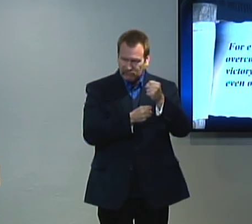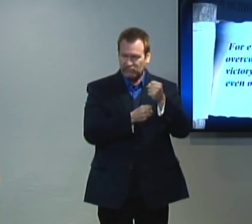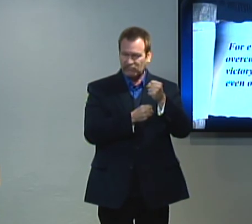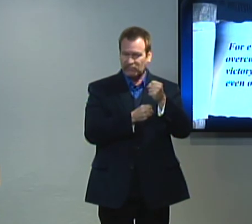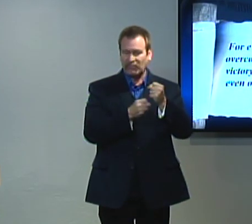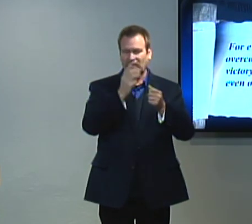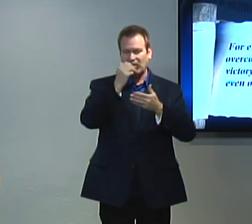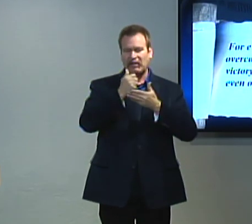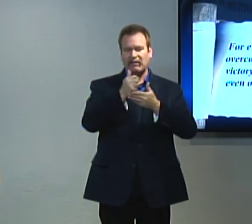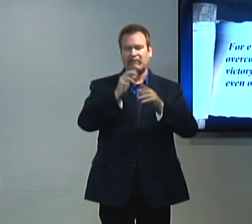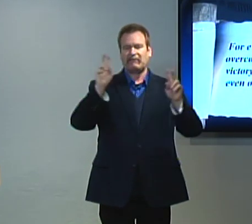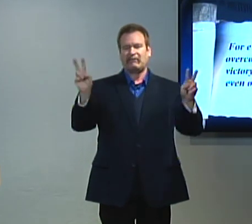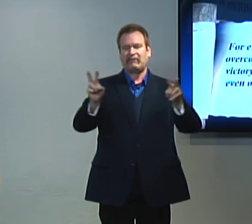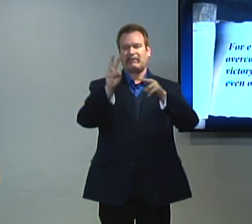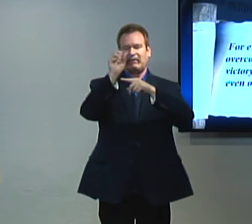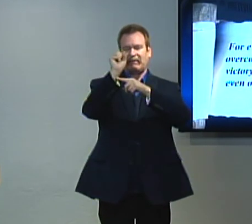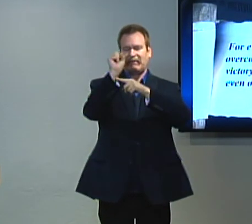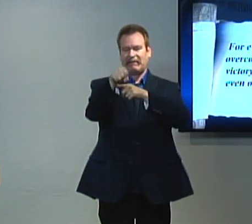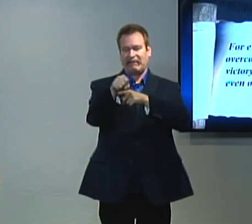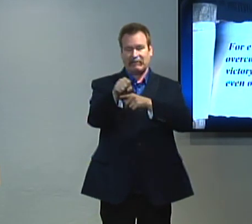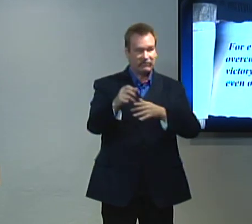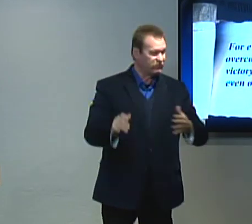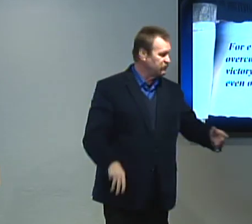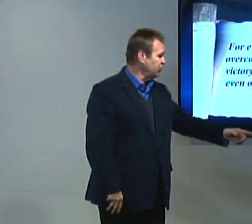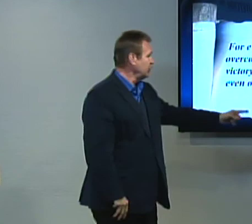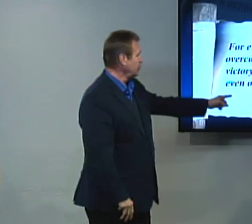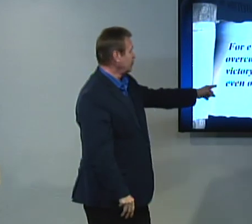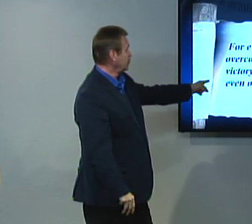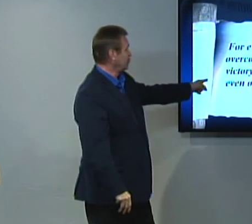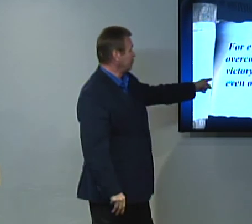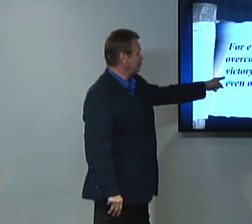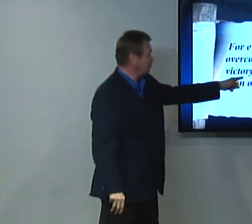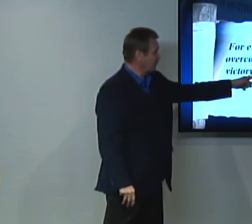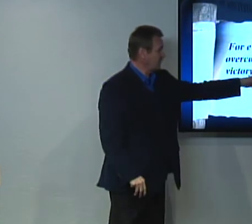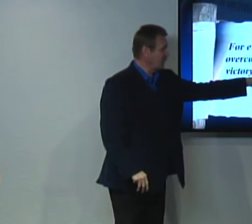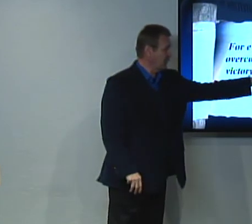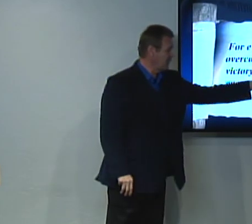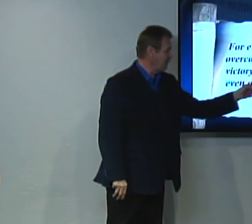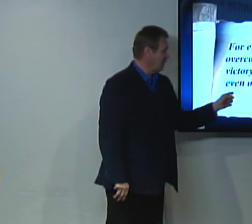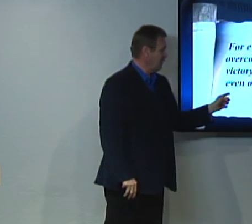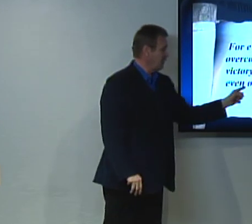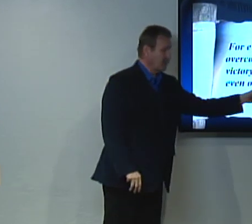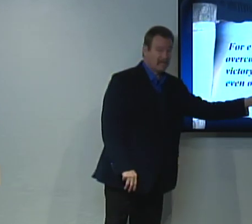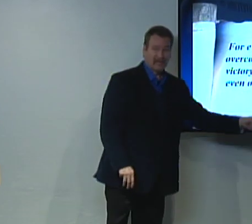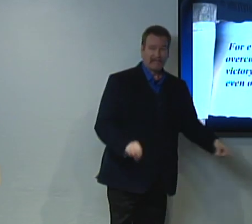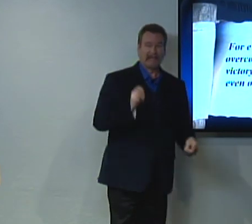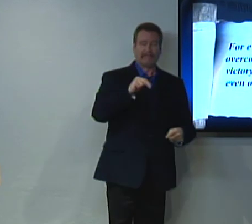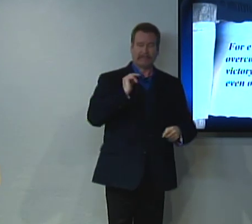100% confidence in God that he is going to give you the victory, that he is going to be with you, that your faith